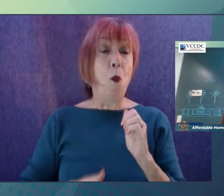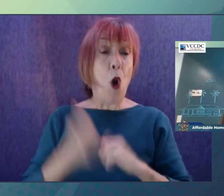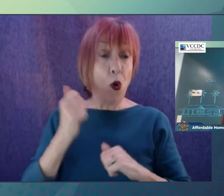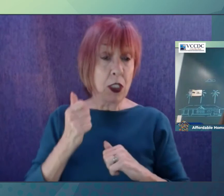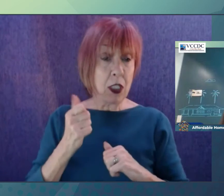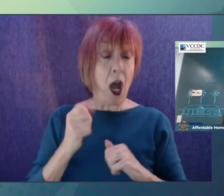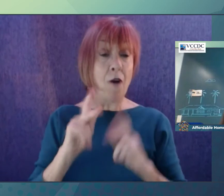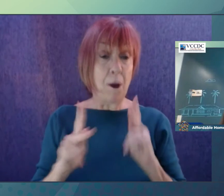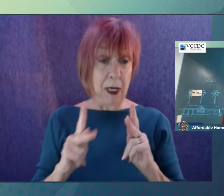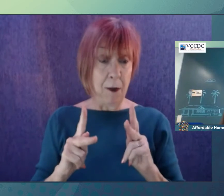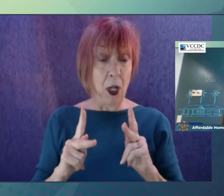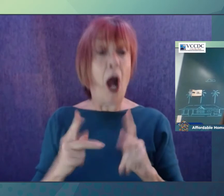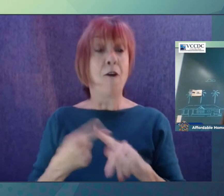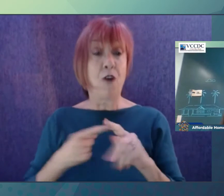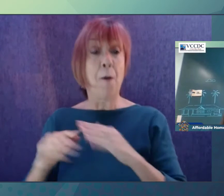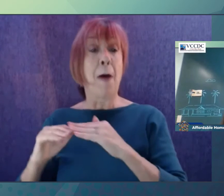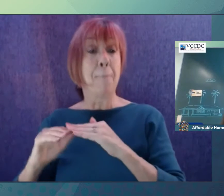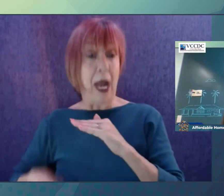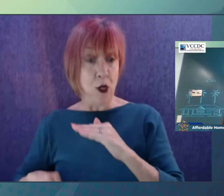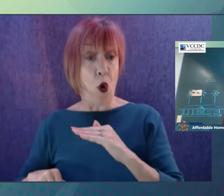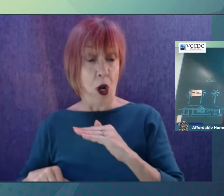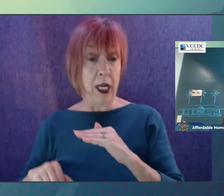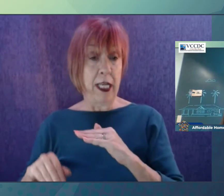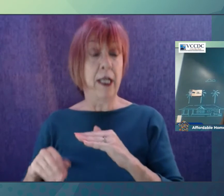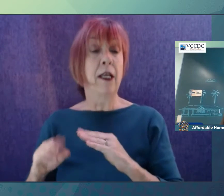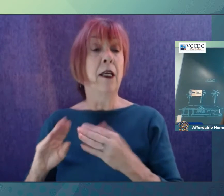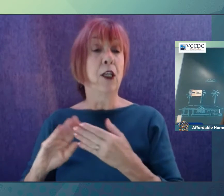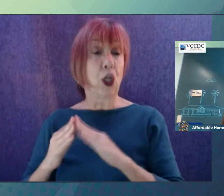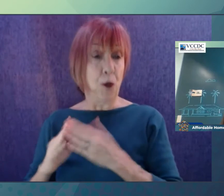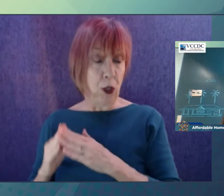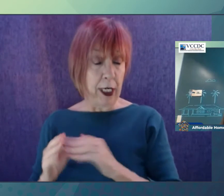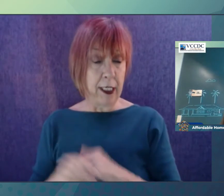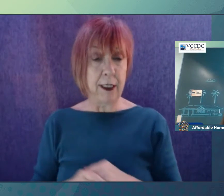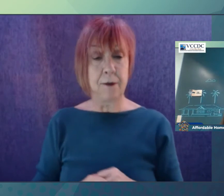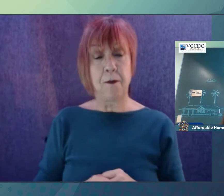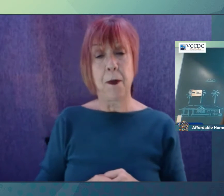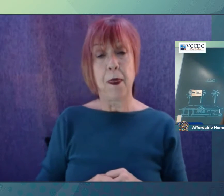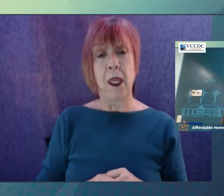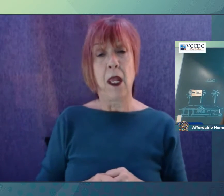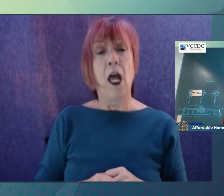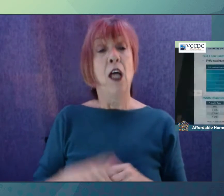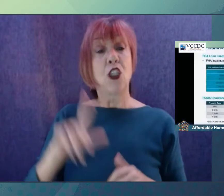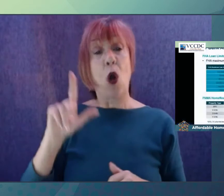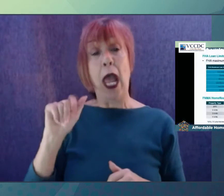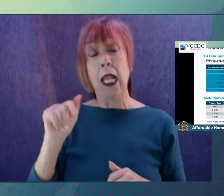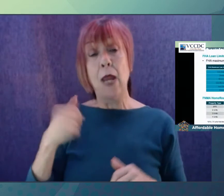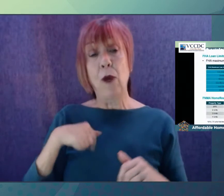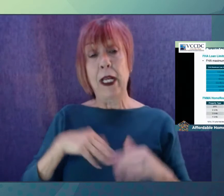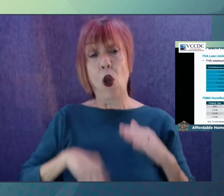loan limit requirements, restrictions, I should say. So in Los Angeles County, we can go up to